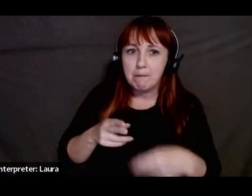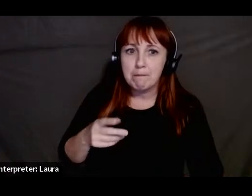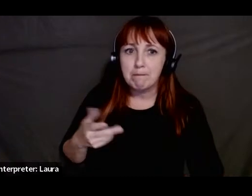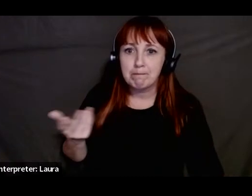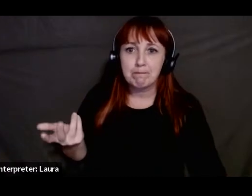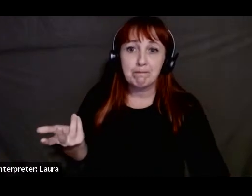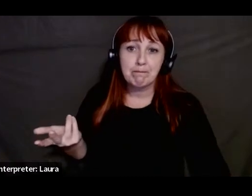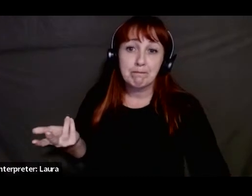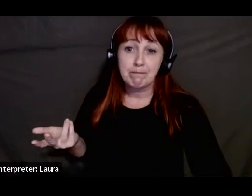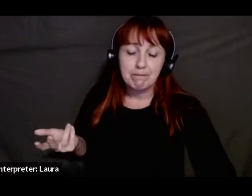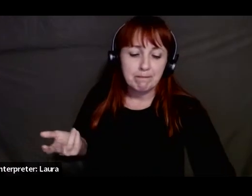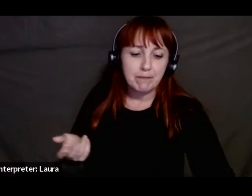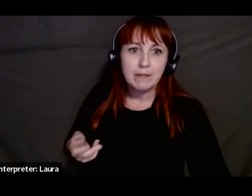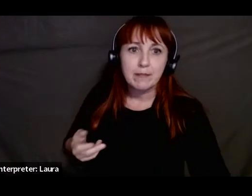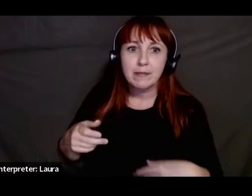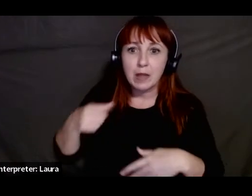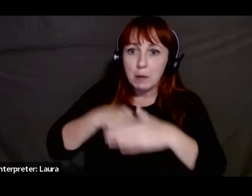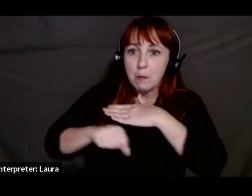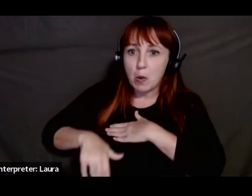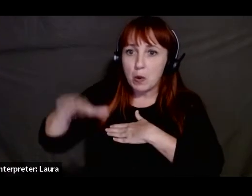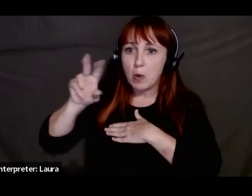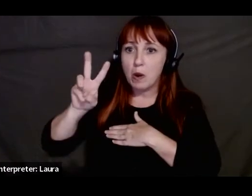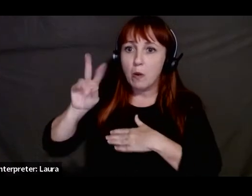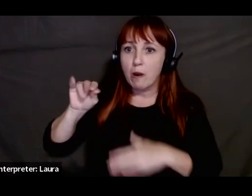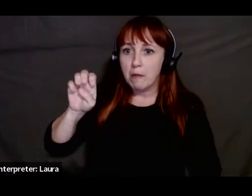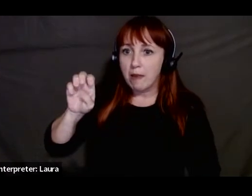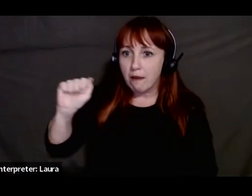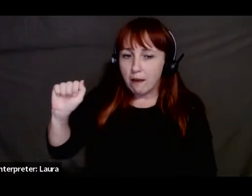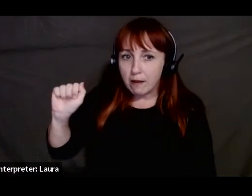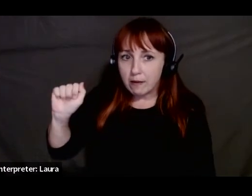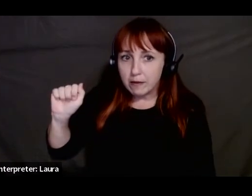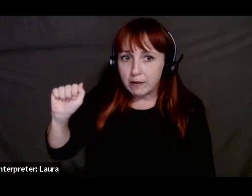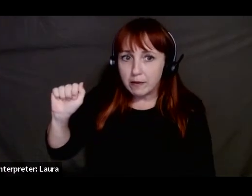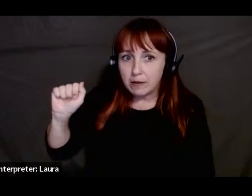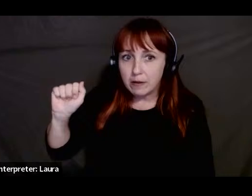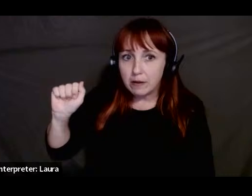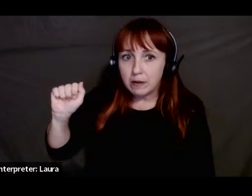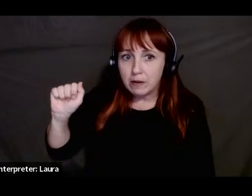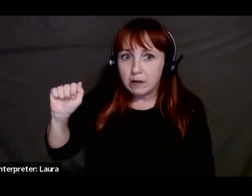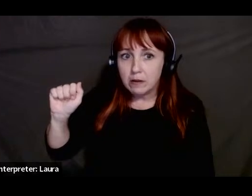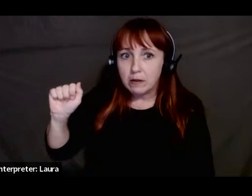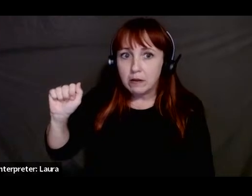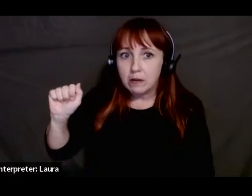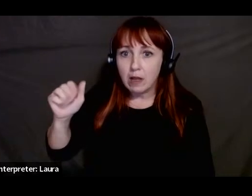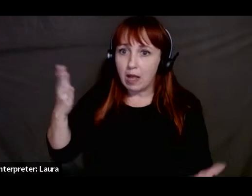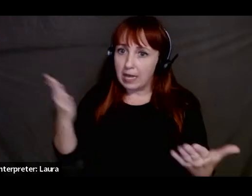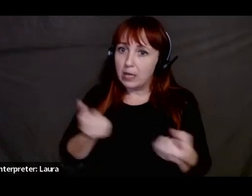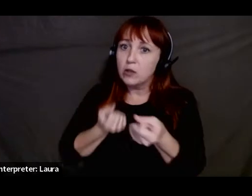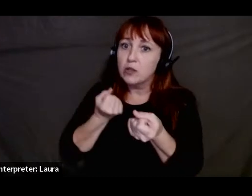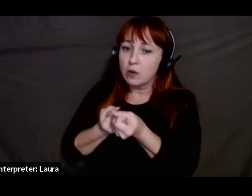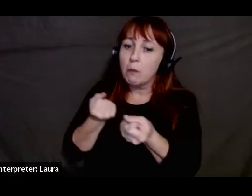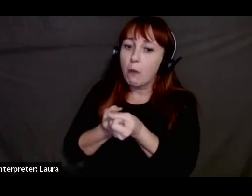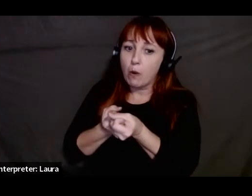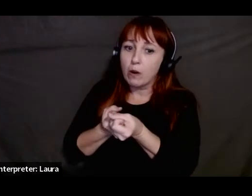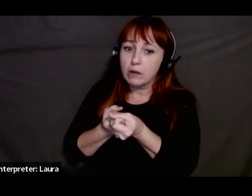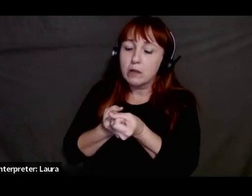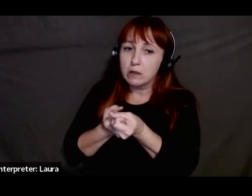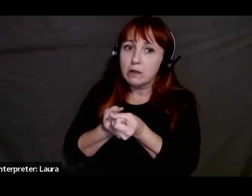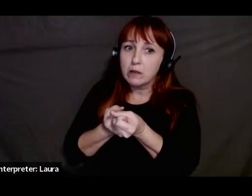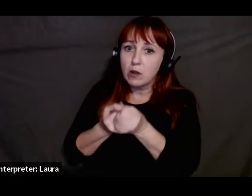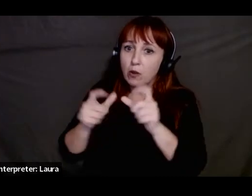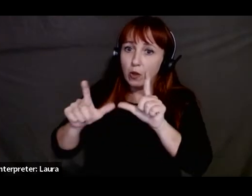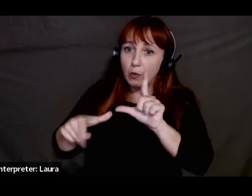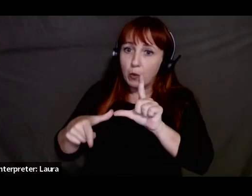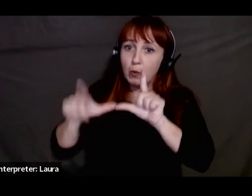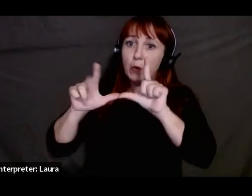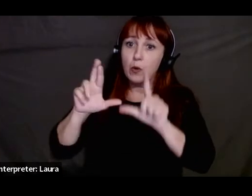Lance Stevens. And I'm born and raised in Waimea, and I come in support of the renewal of the beach